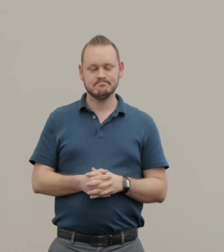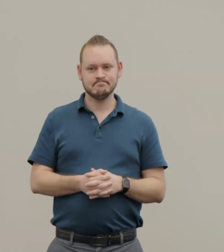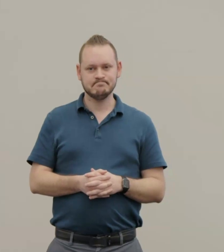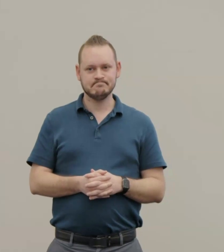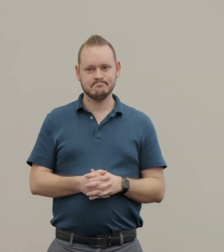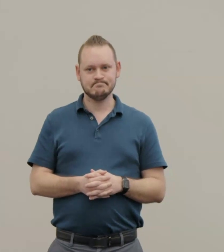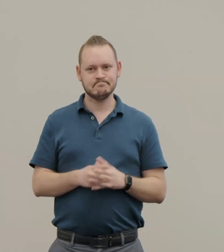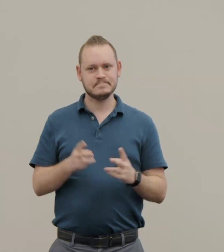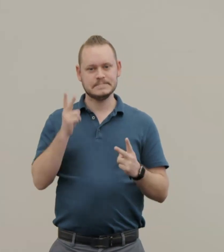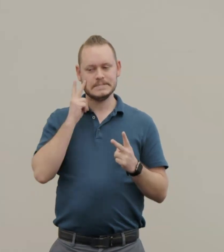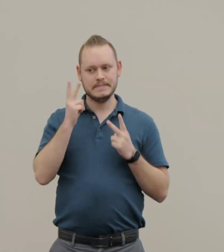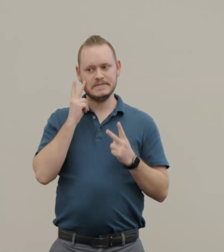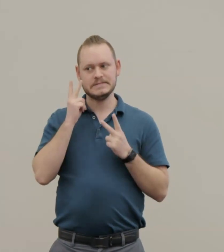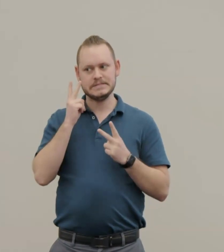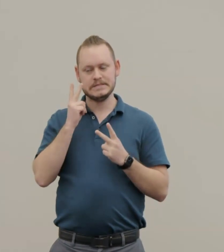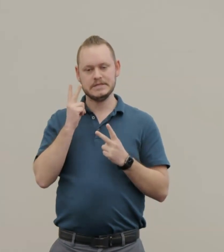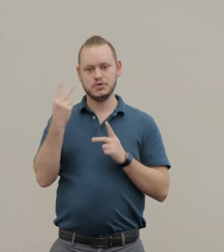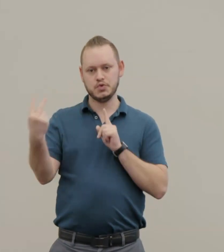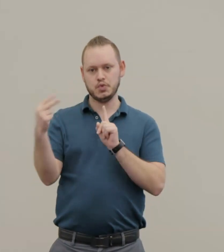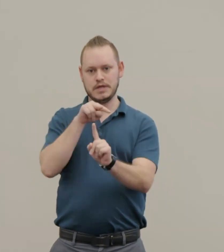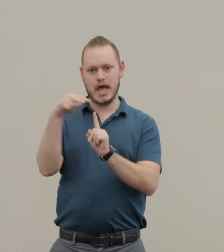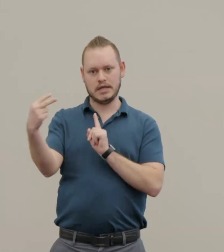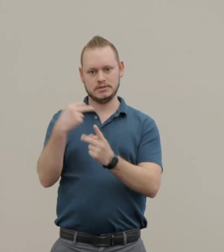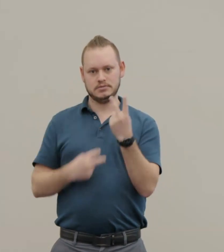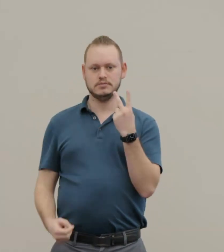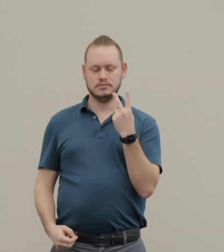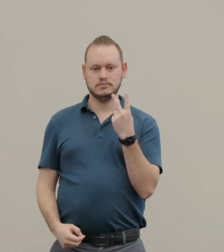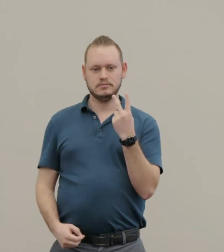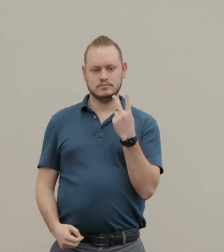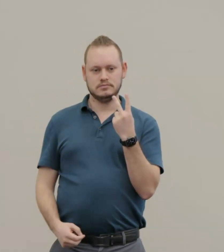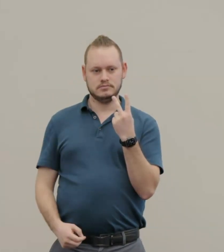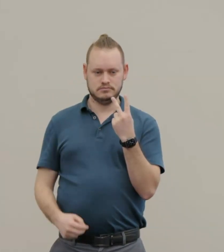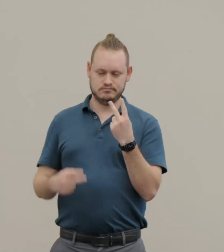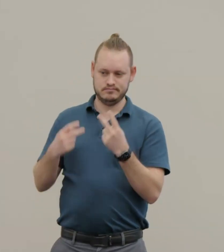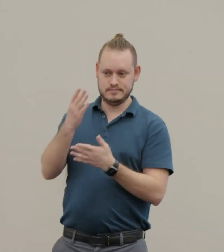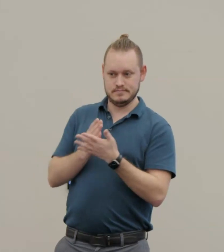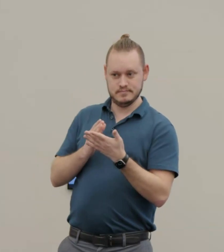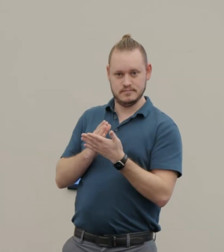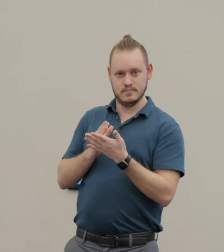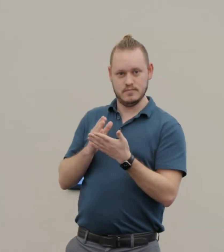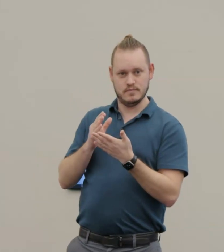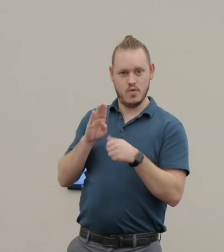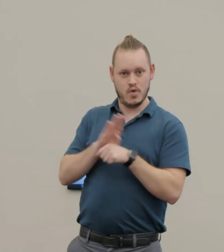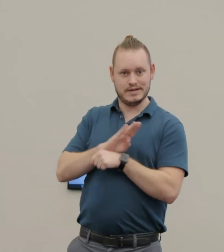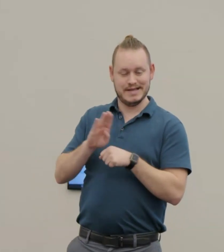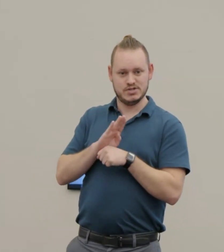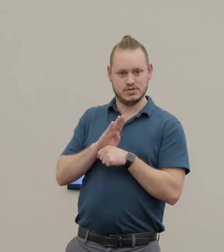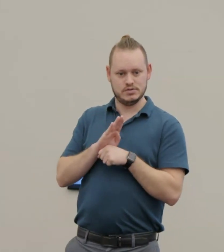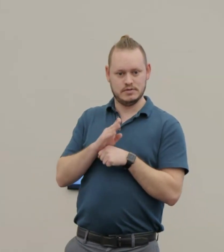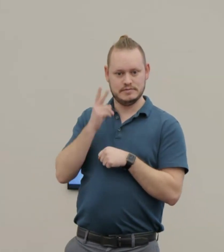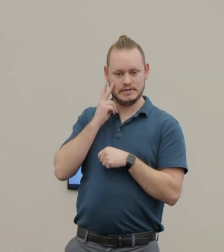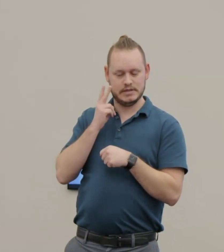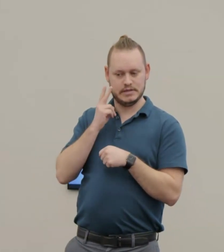I can say I've seen two sides of that. I have seen certain organizations go away